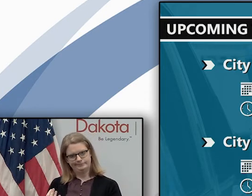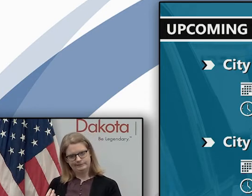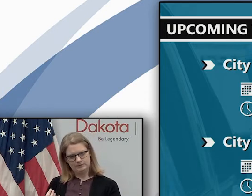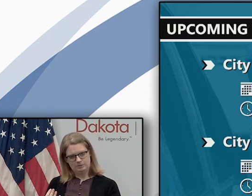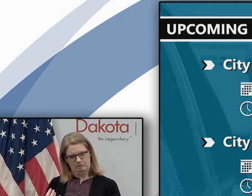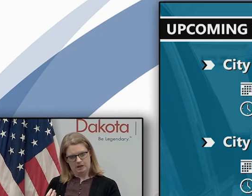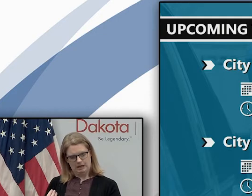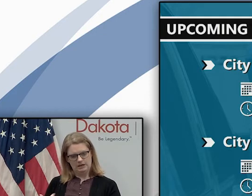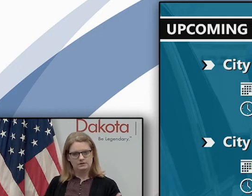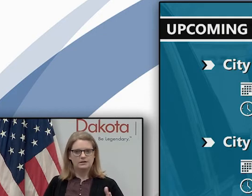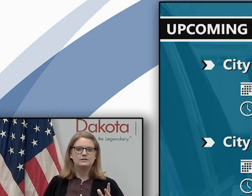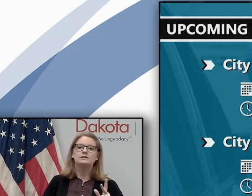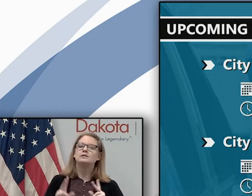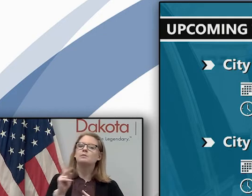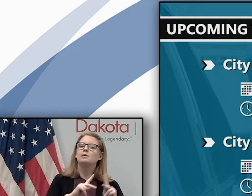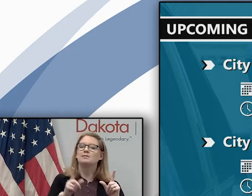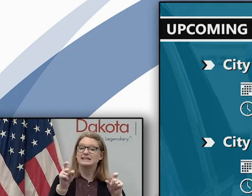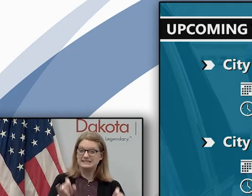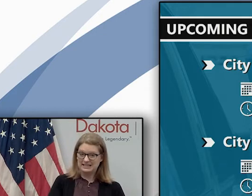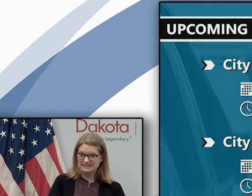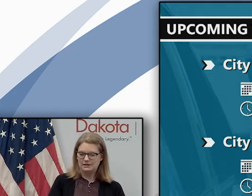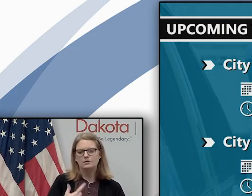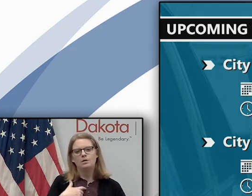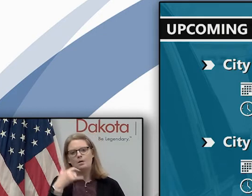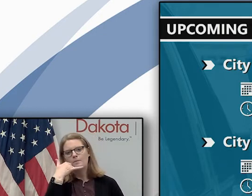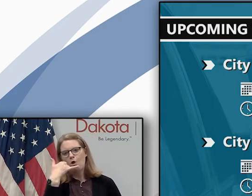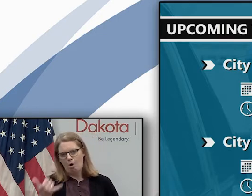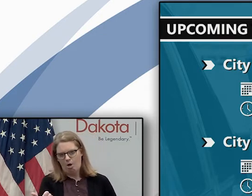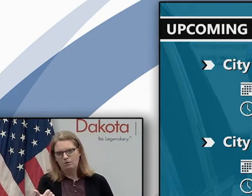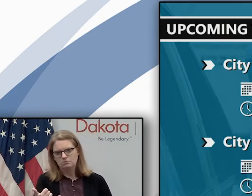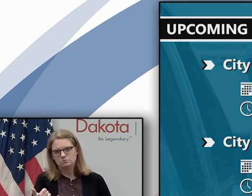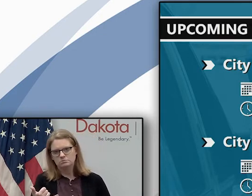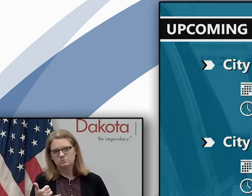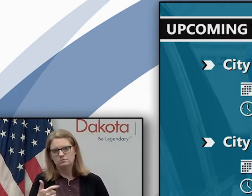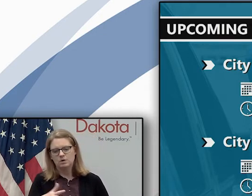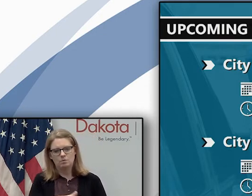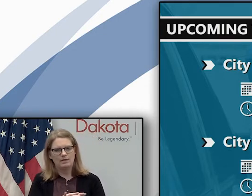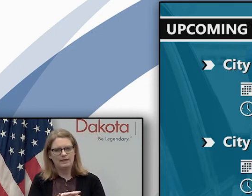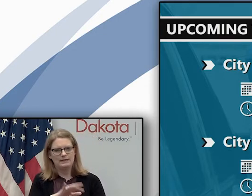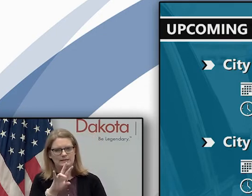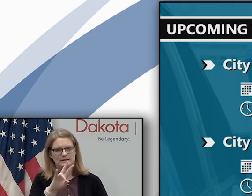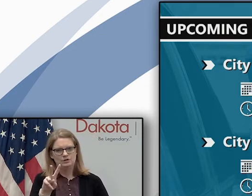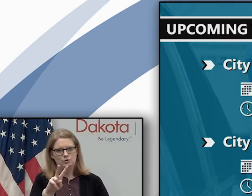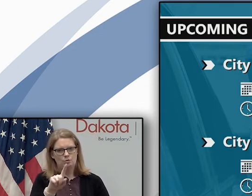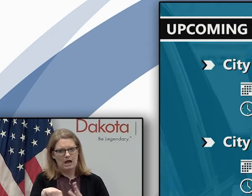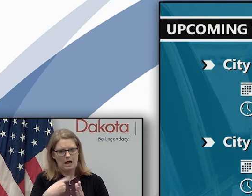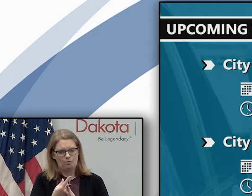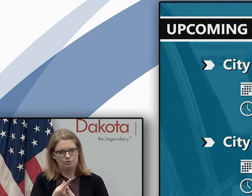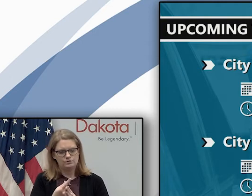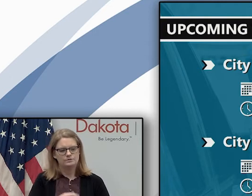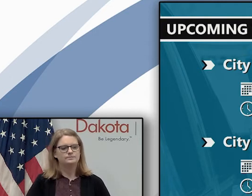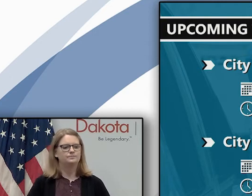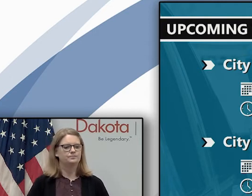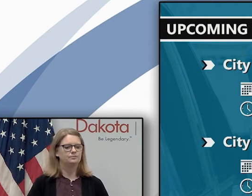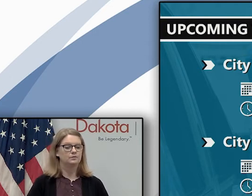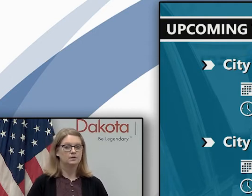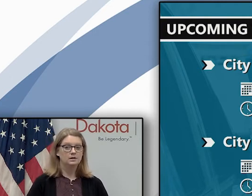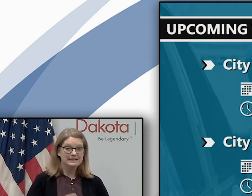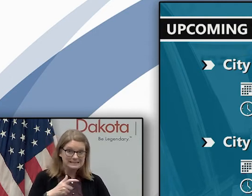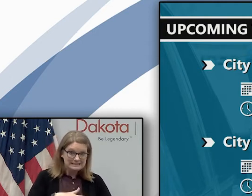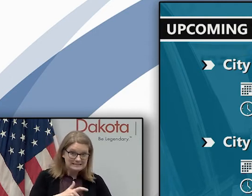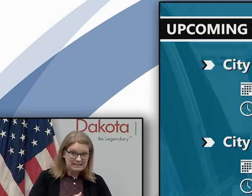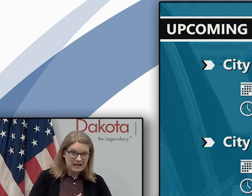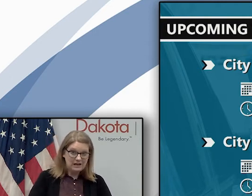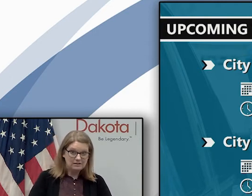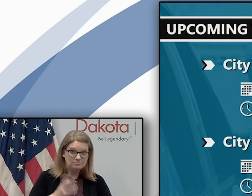then individuals that are tested will be notified by phone within 72 hours. If you want to speed up your time